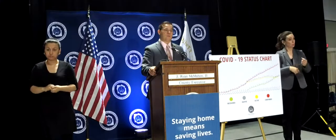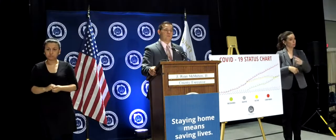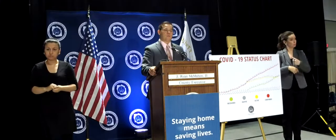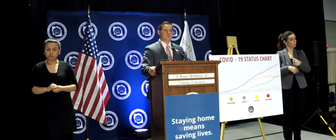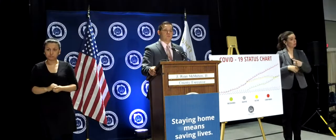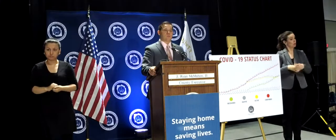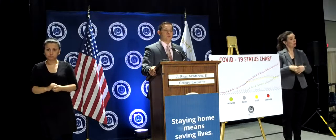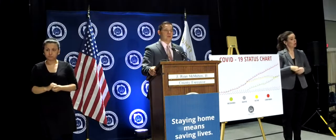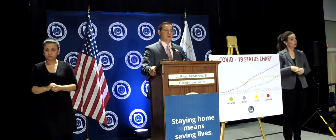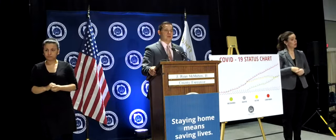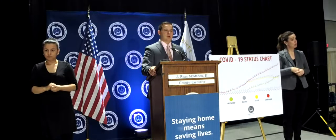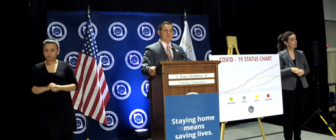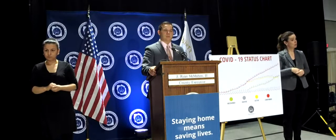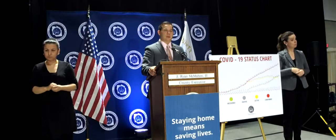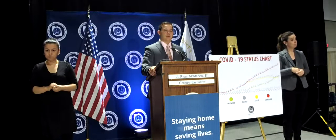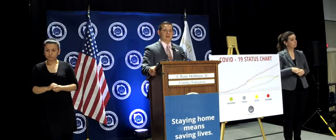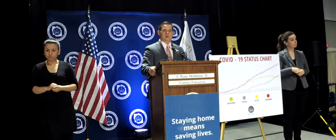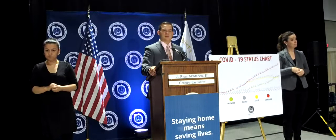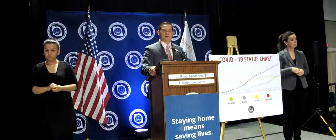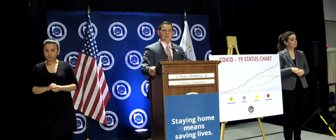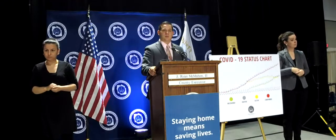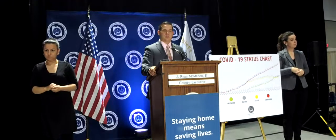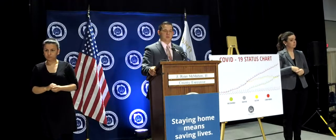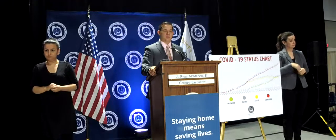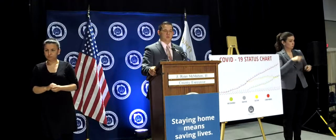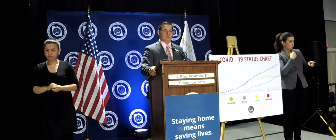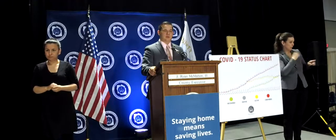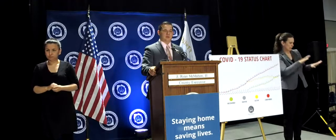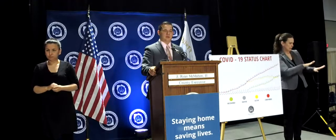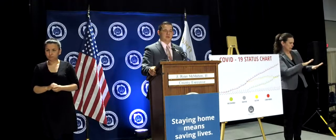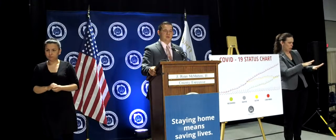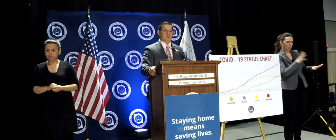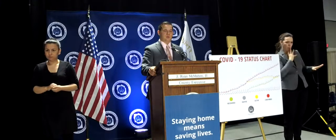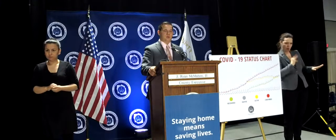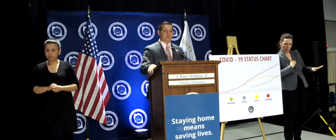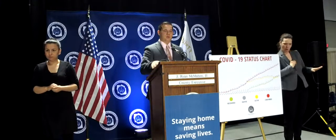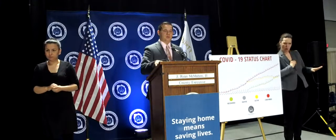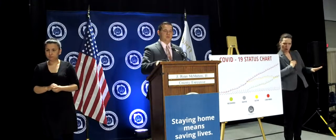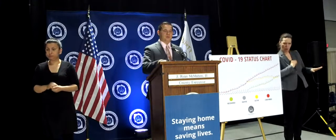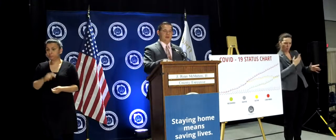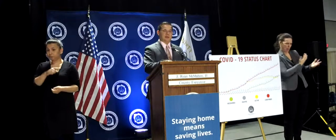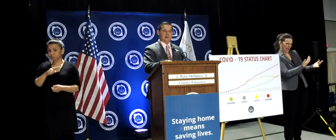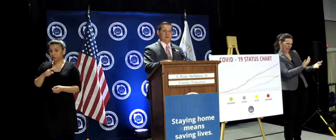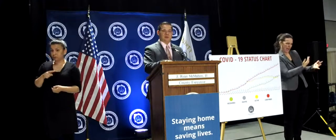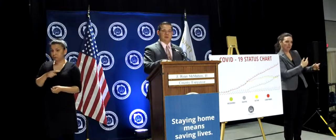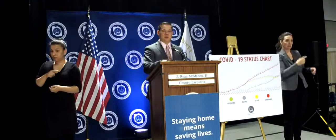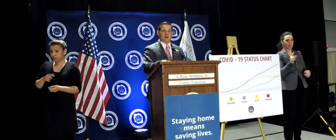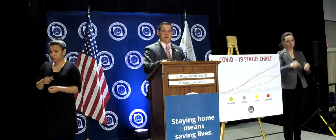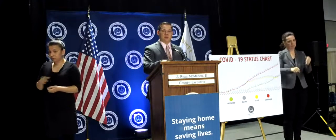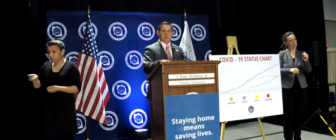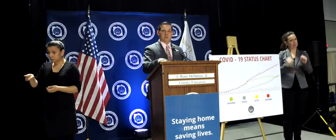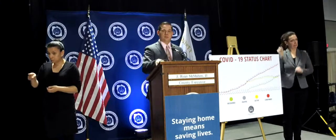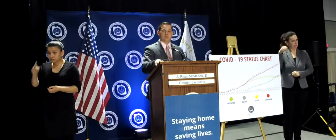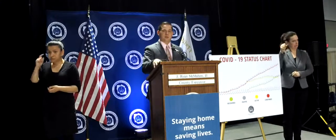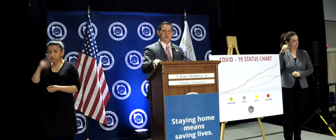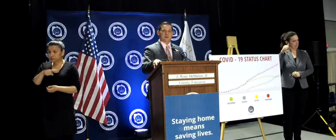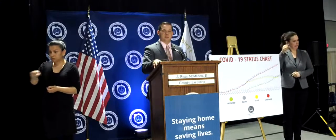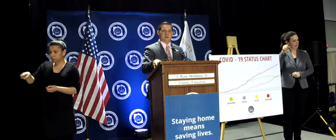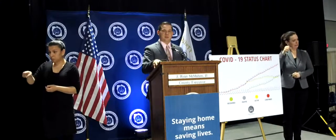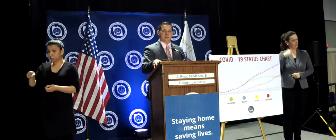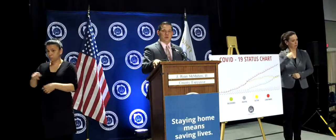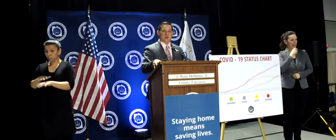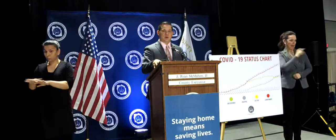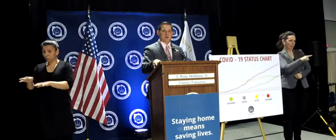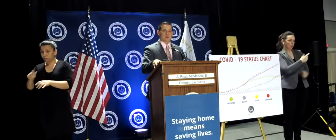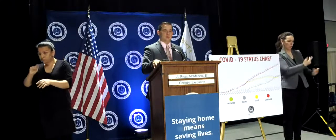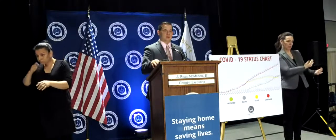it's more strategic. Yeah, it needs to be. We can't, we're a community that's been on top of this. We've had a plan, an emergency plan